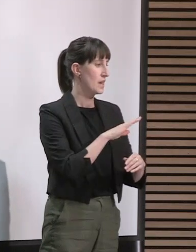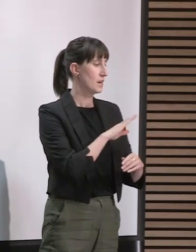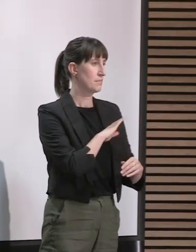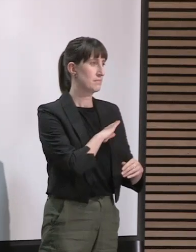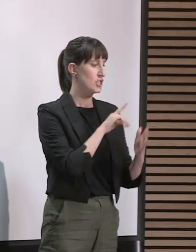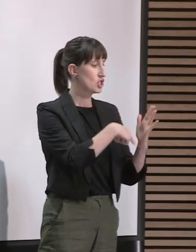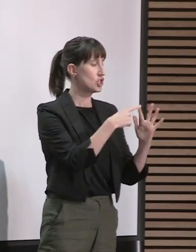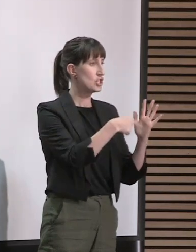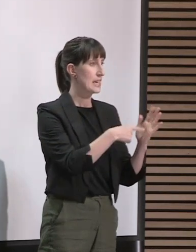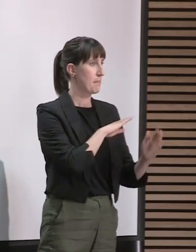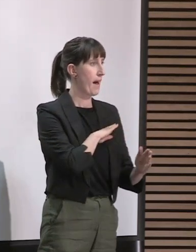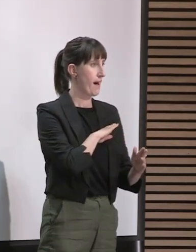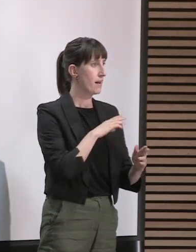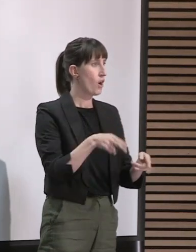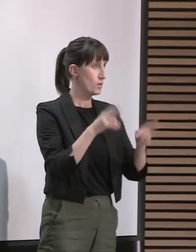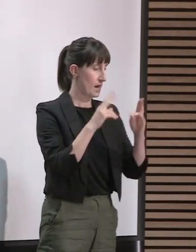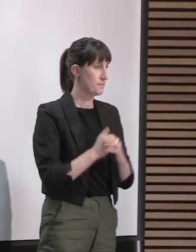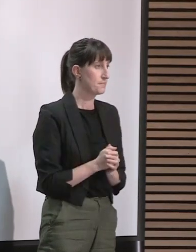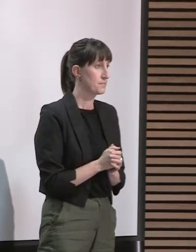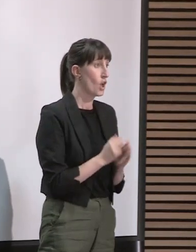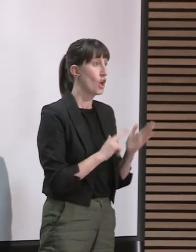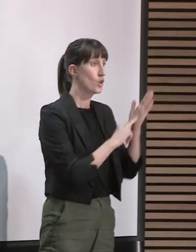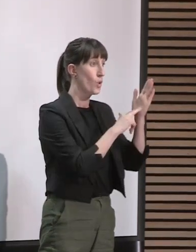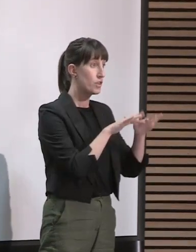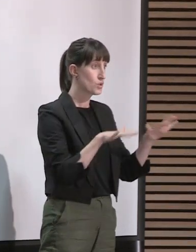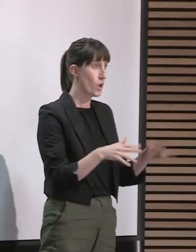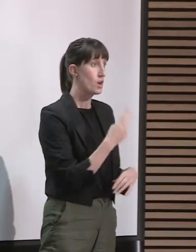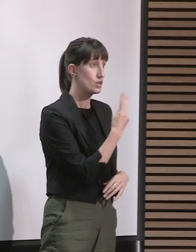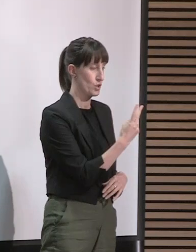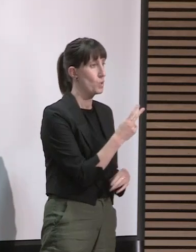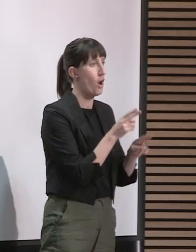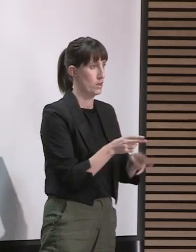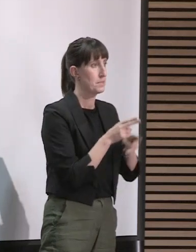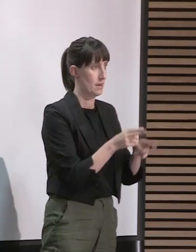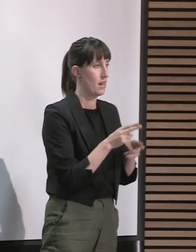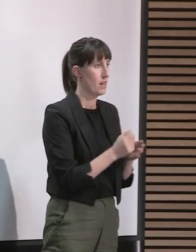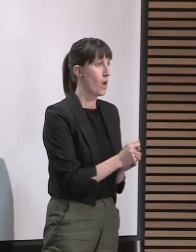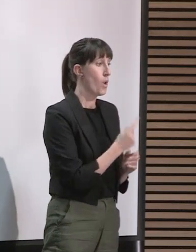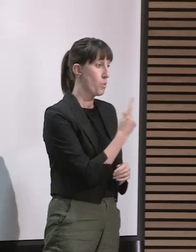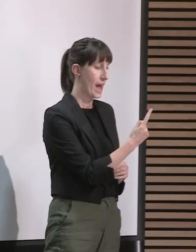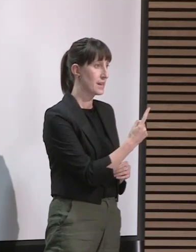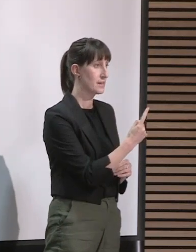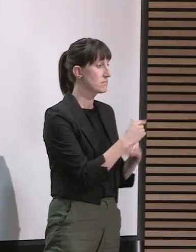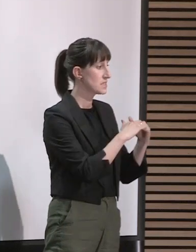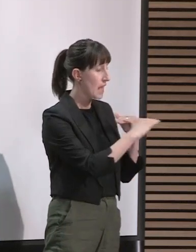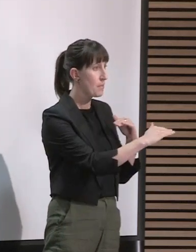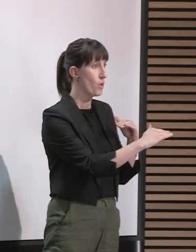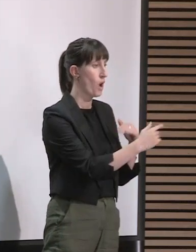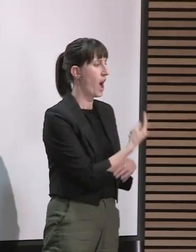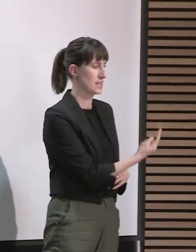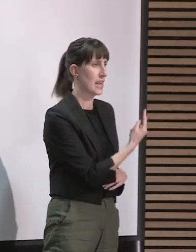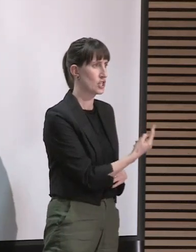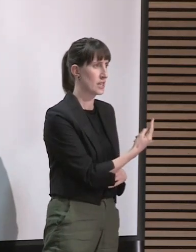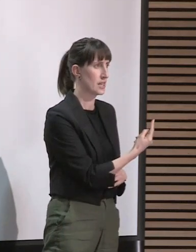hours. There are 2 people in North Shore Hospital. 1 is stable in isolation on a ward,